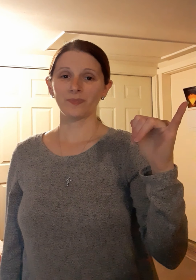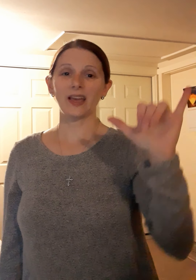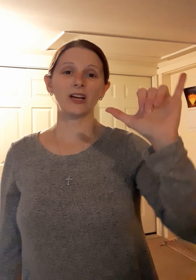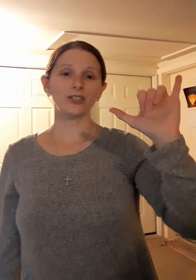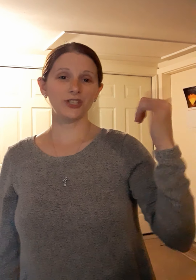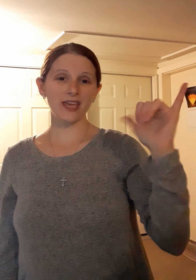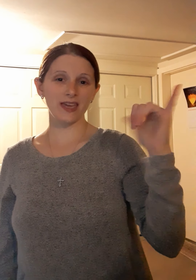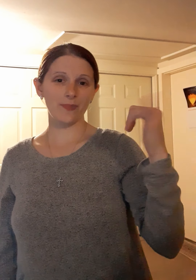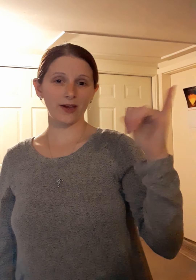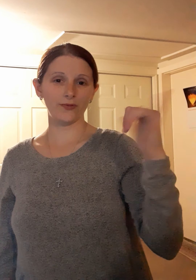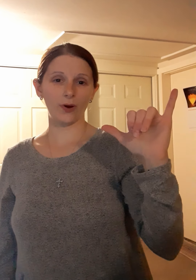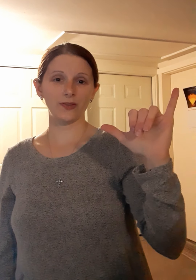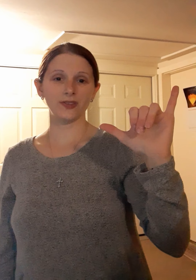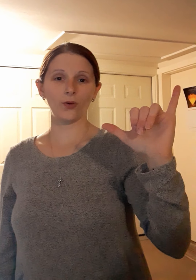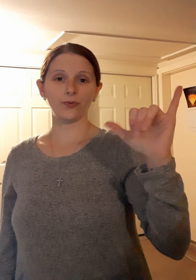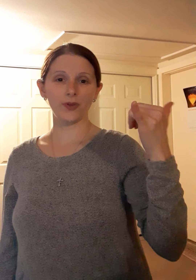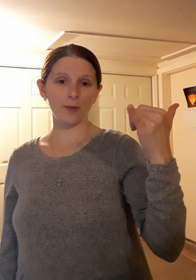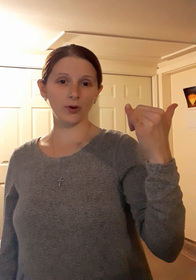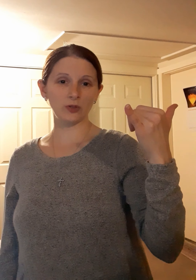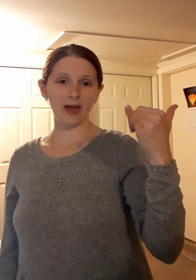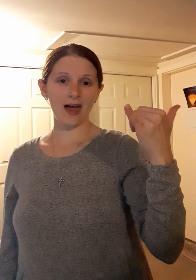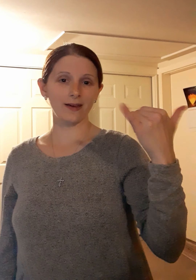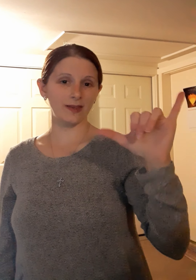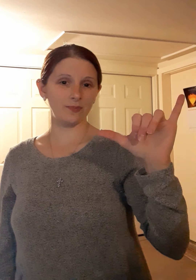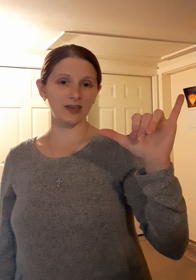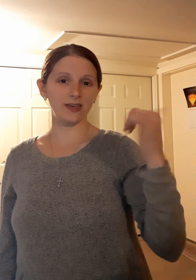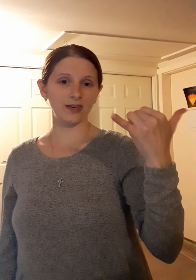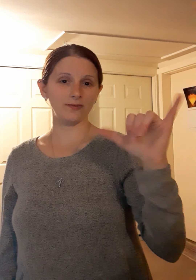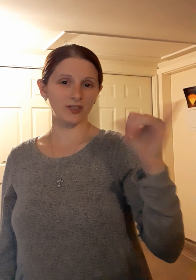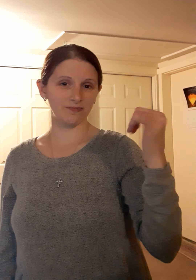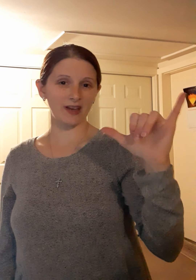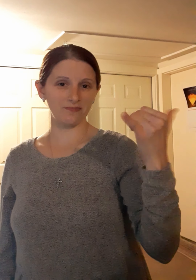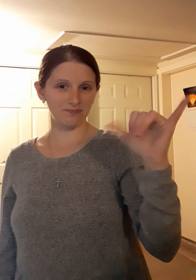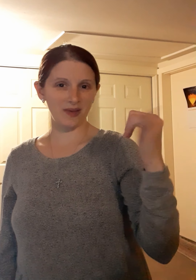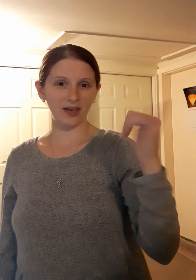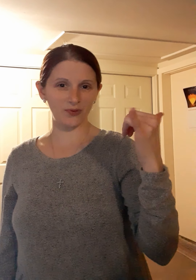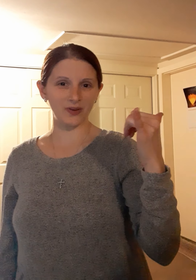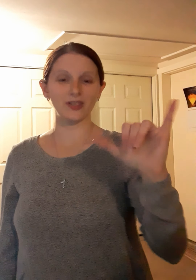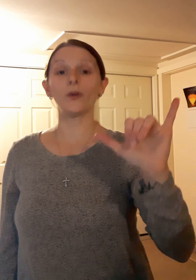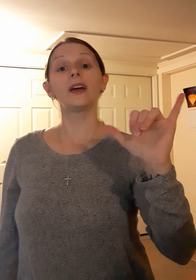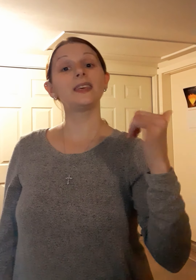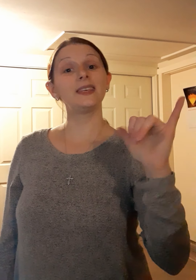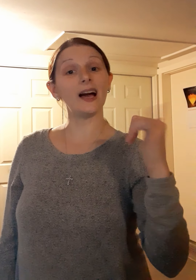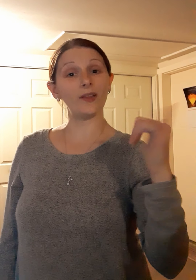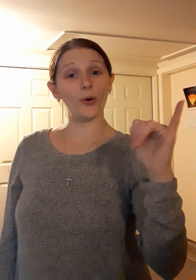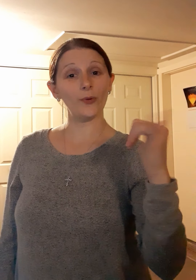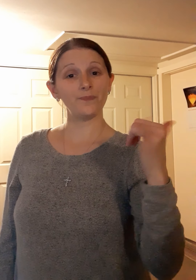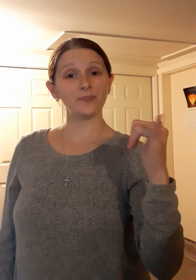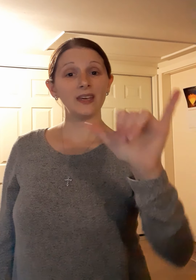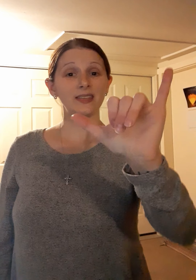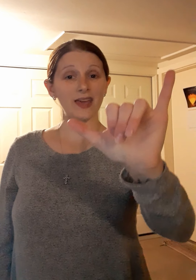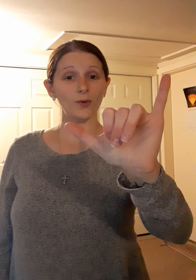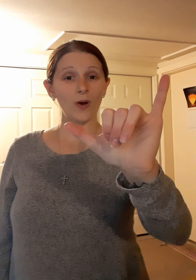like shaking it back and forth. So thumb goes back, then pinky, just kind of back and forth. So yellow. Take the